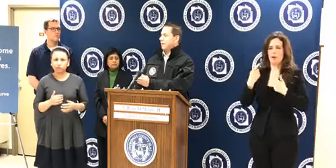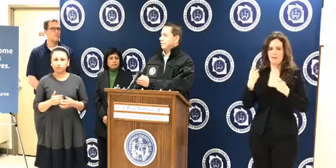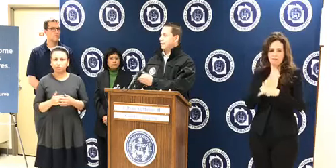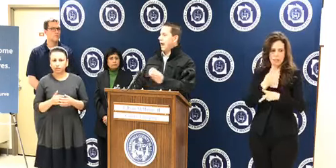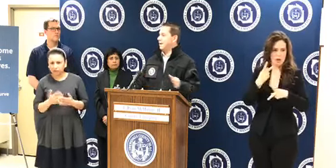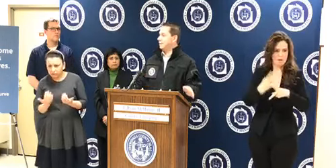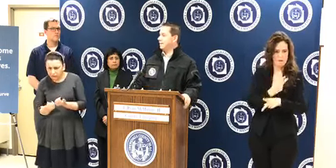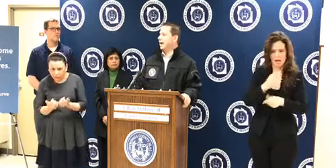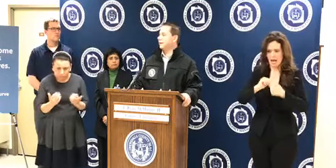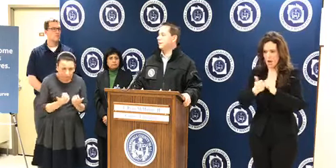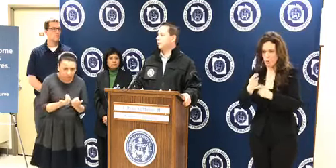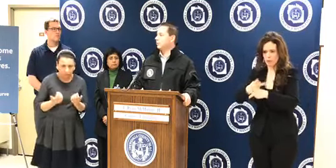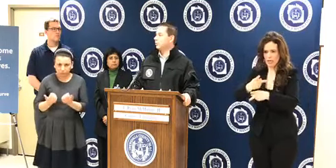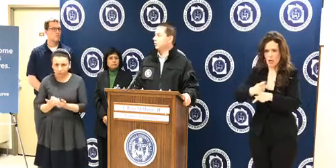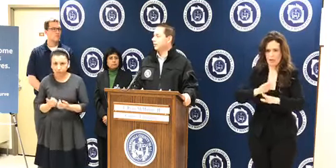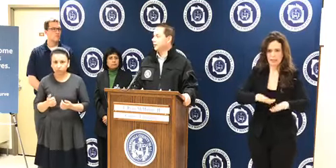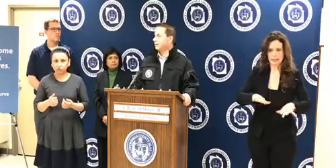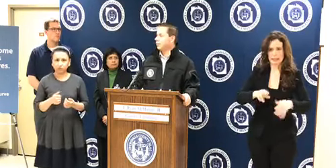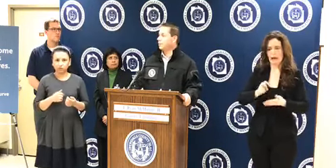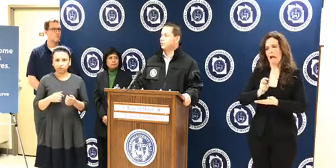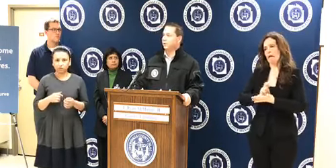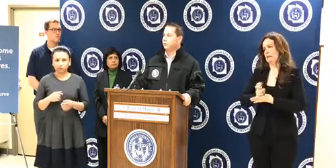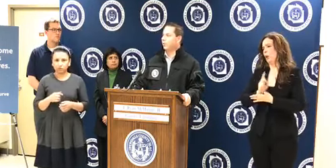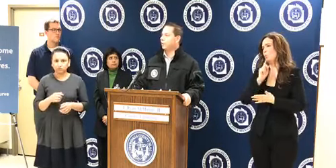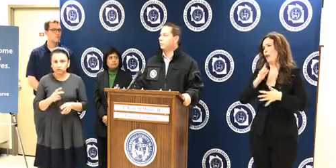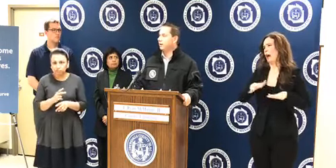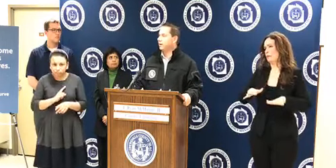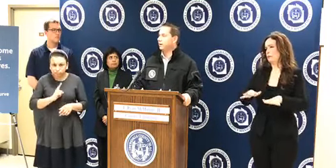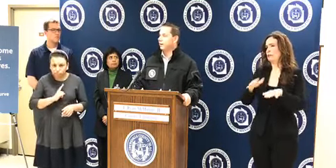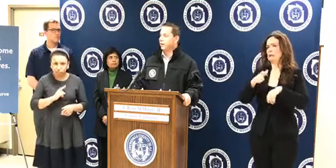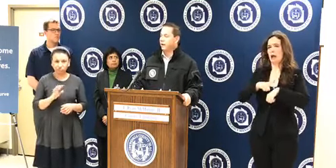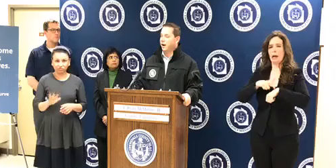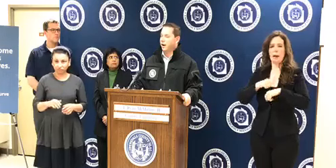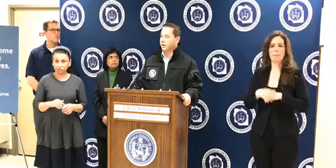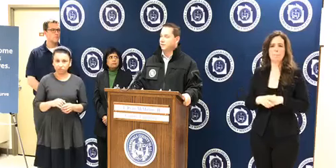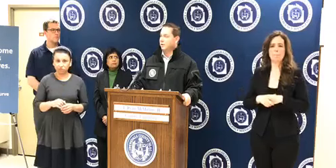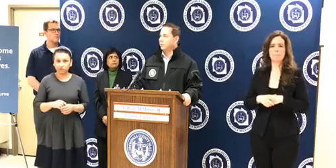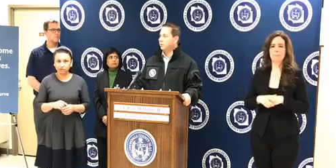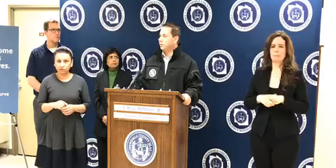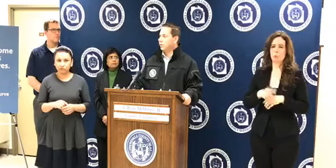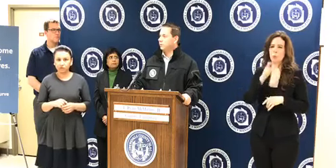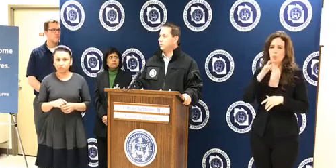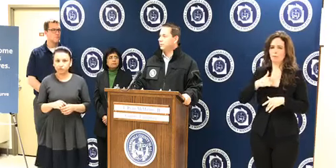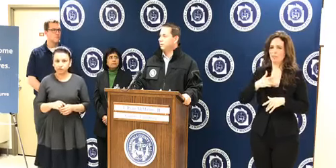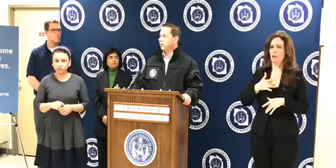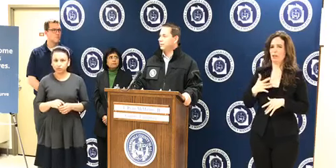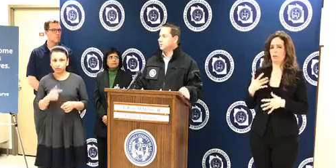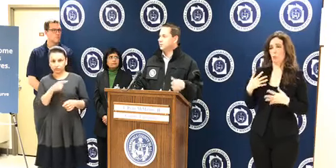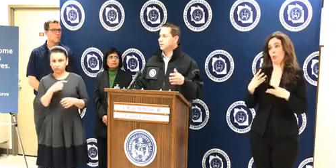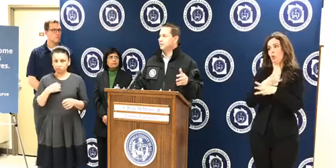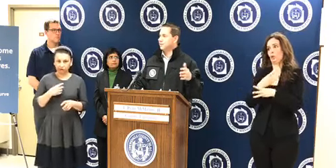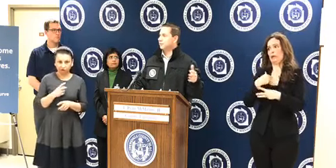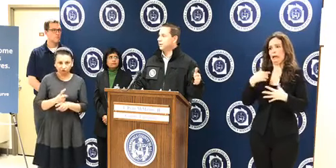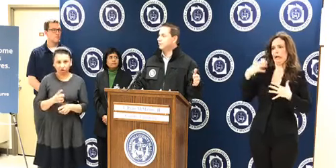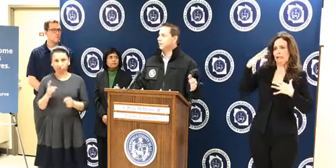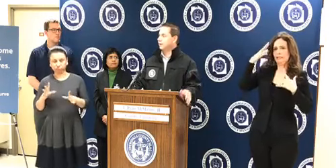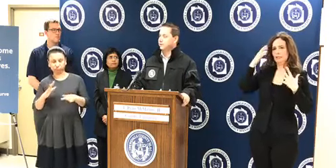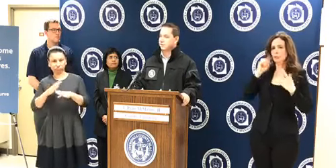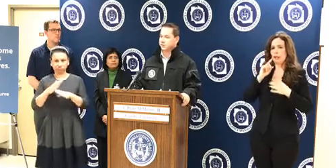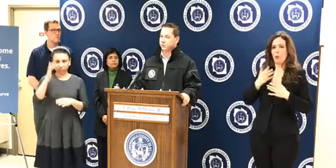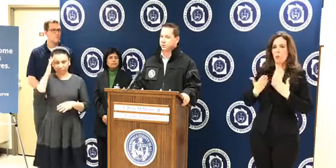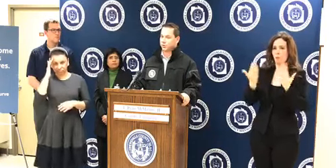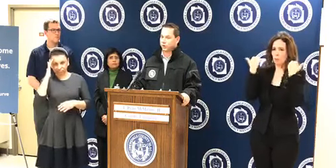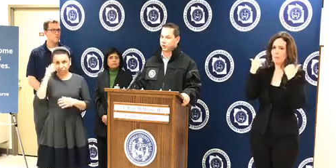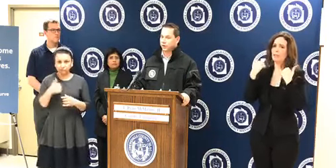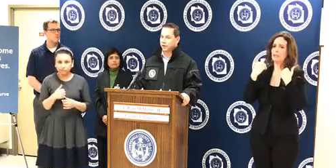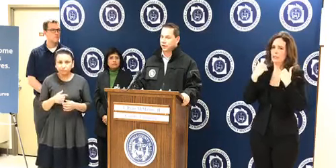been high anxiety in the community, and nobody's felt it more than me, because I'm the one who, in many of these cases, have to make the final